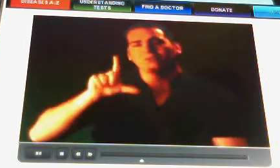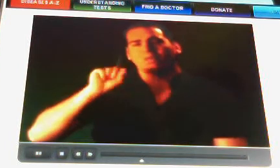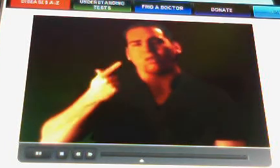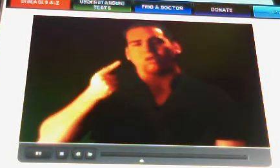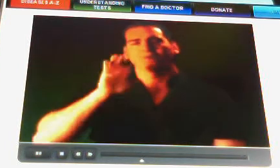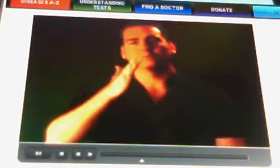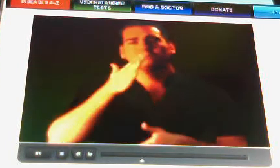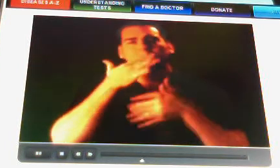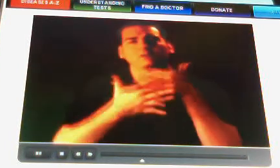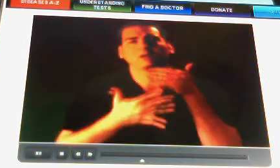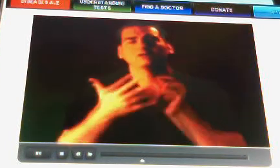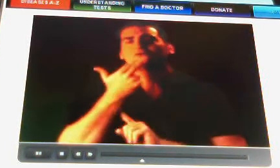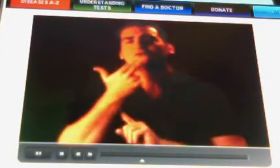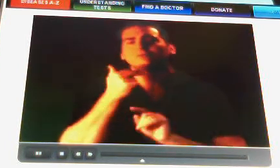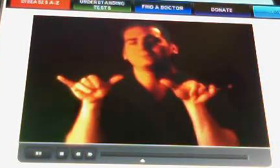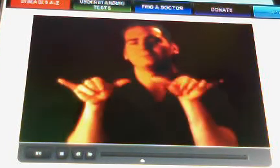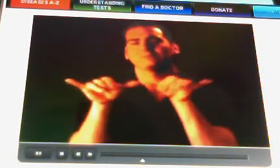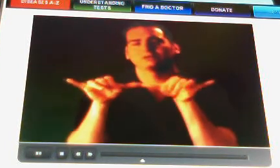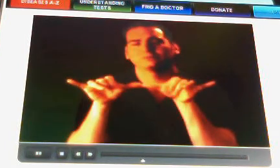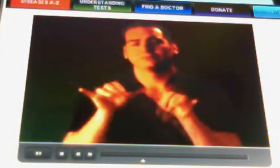range.